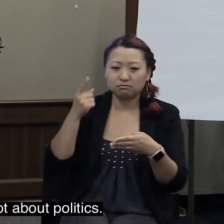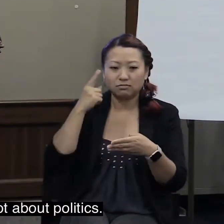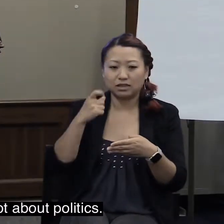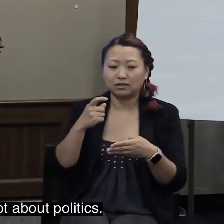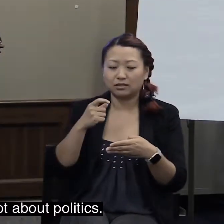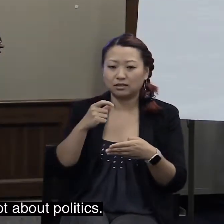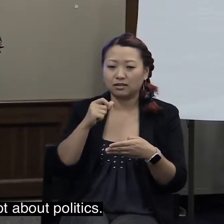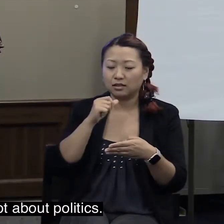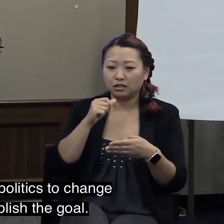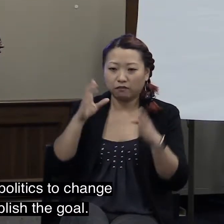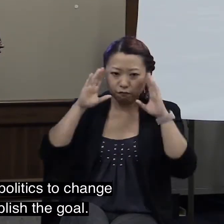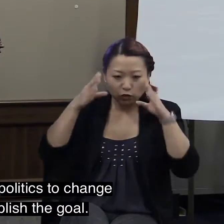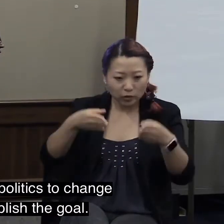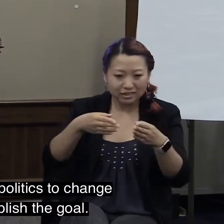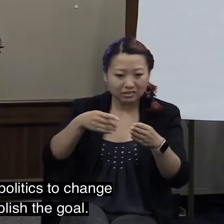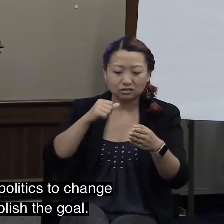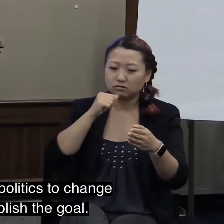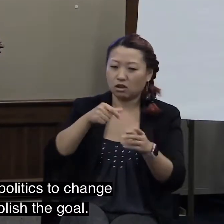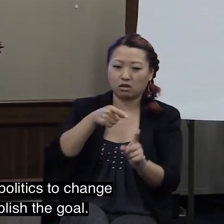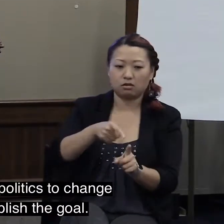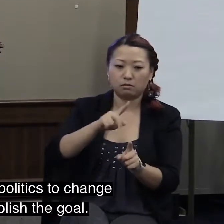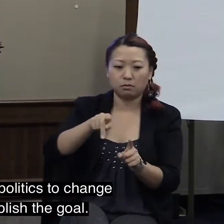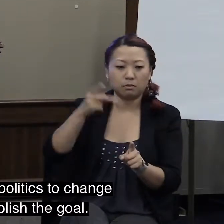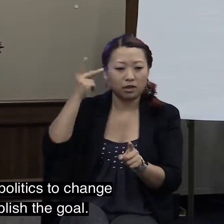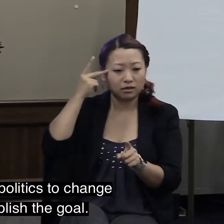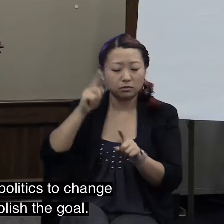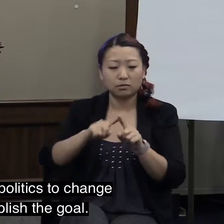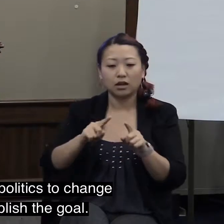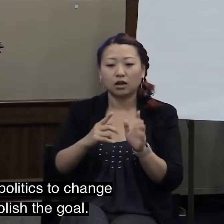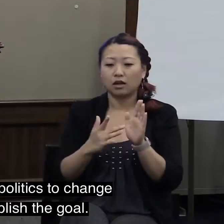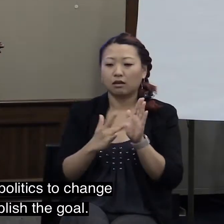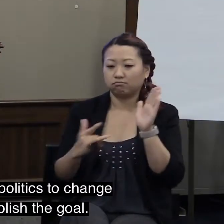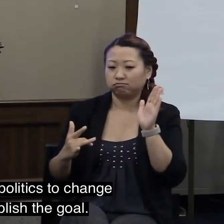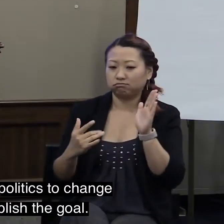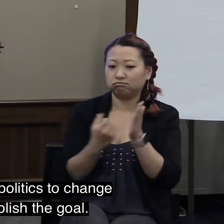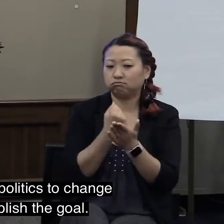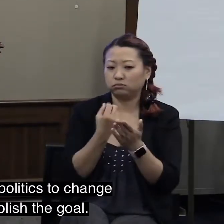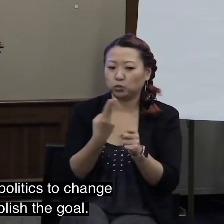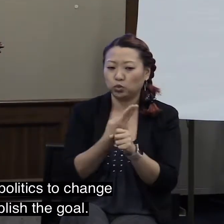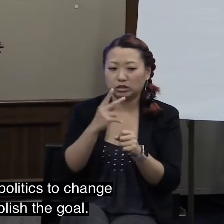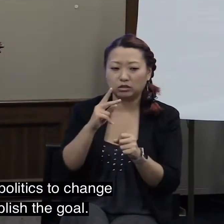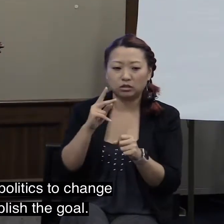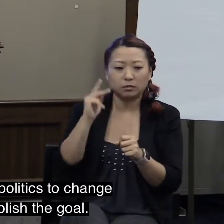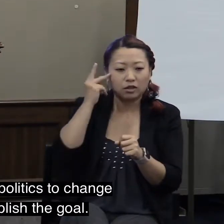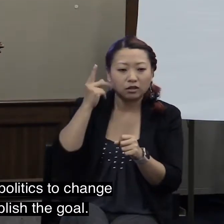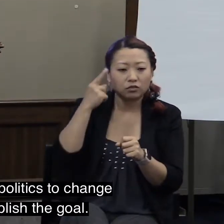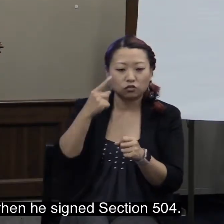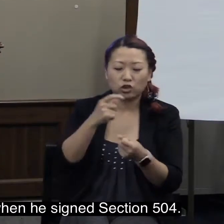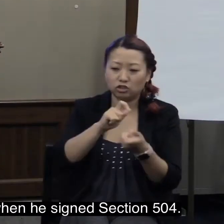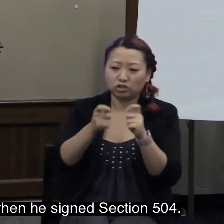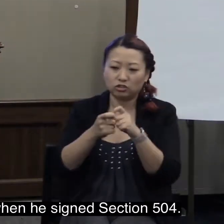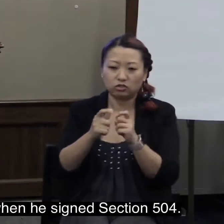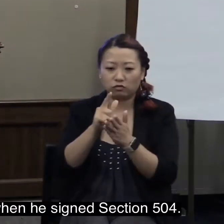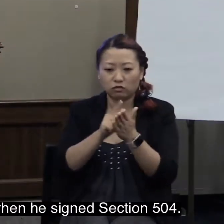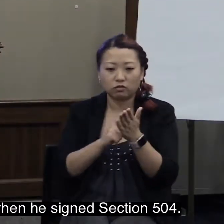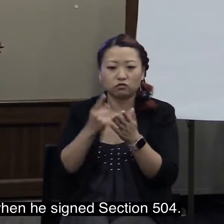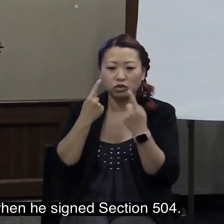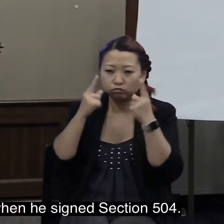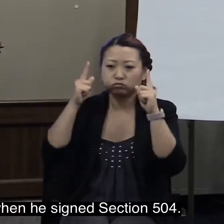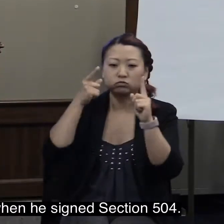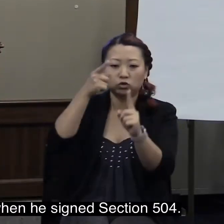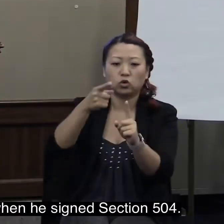about politics. It's really about using politics to change the laws to accomplish the goal. Richard Nixon, up